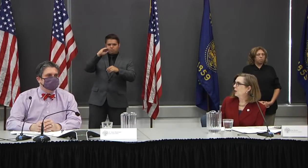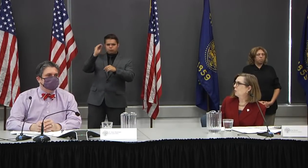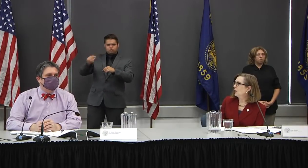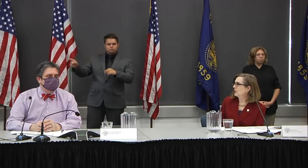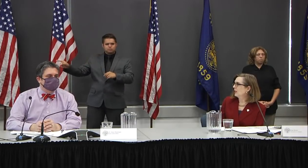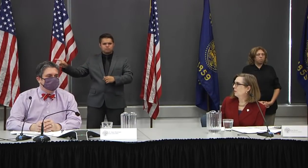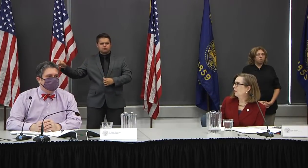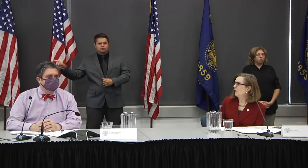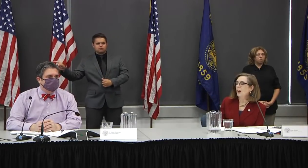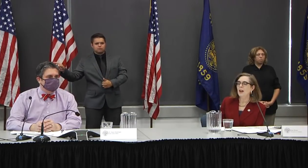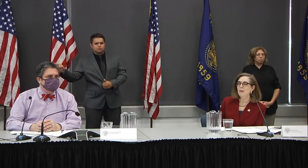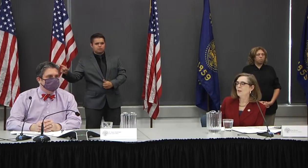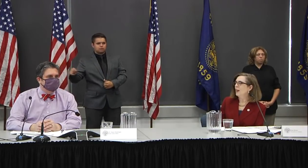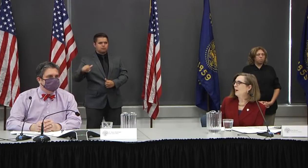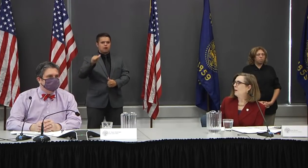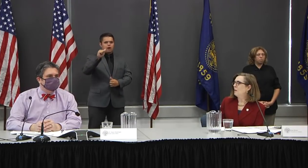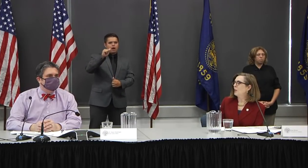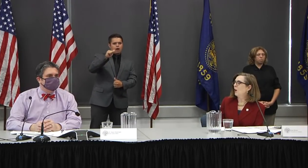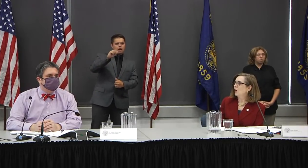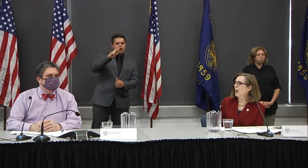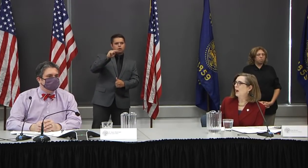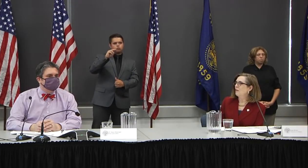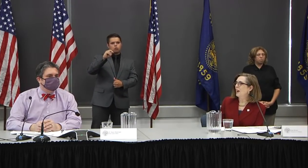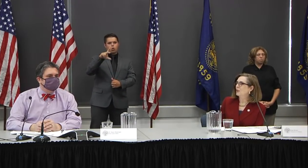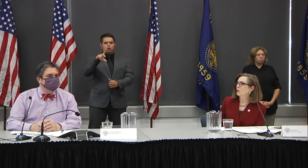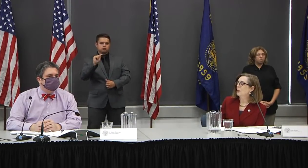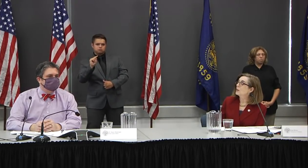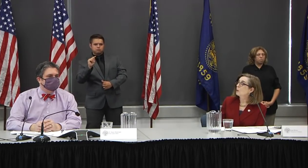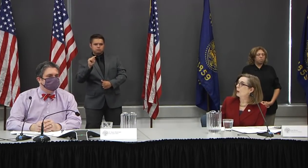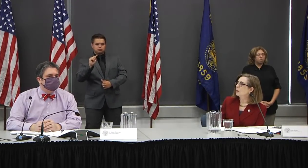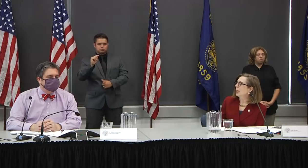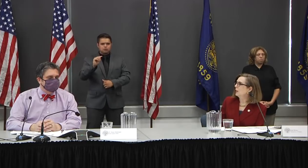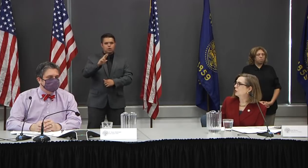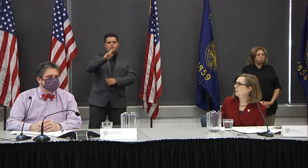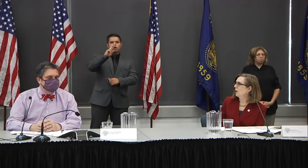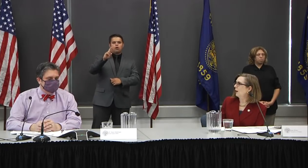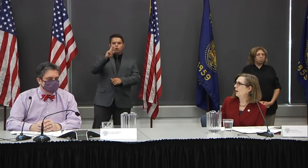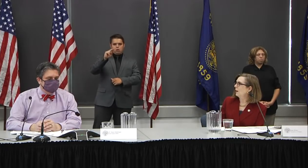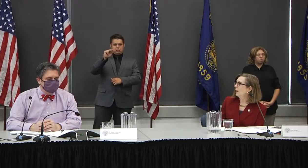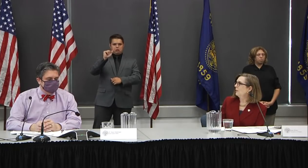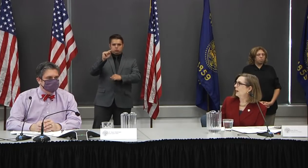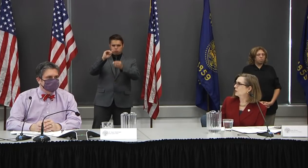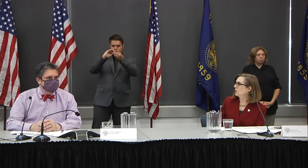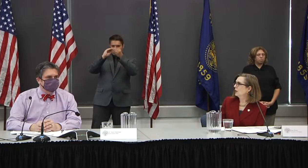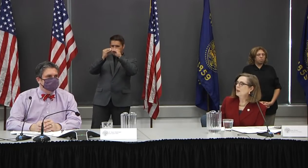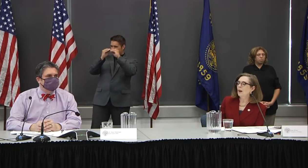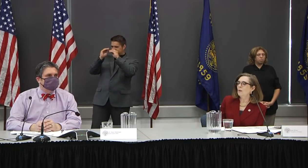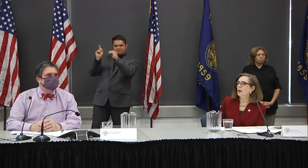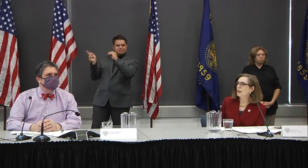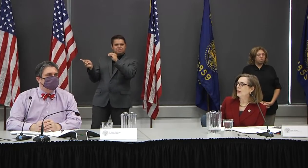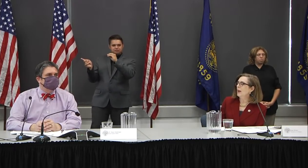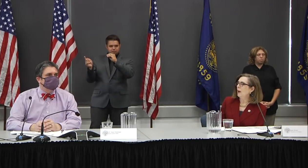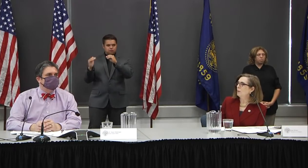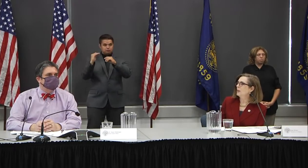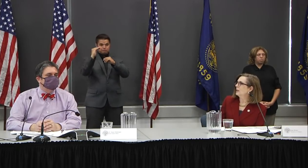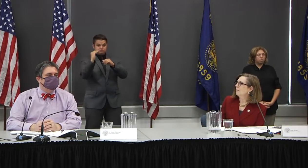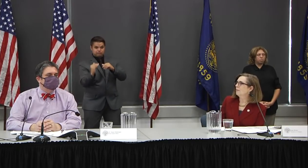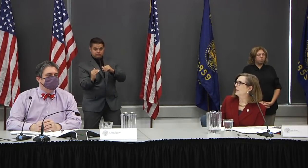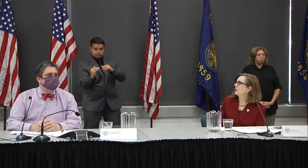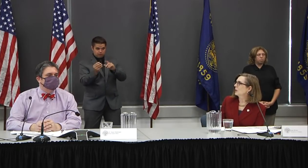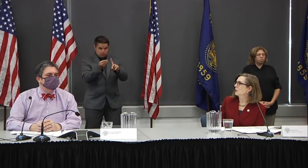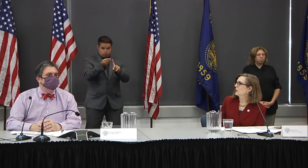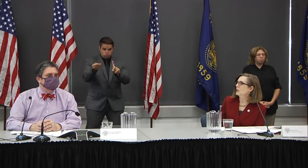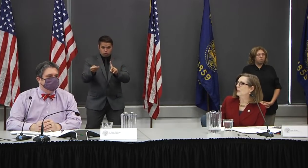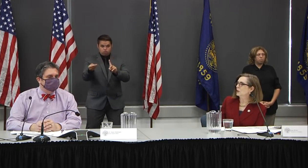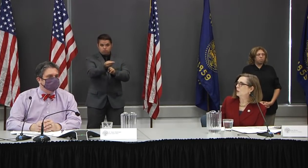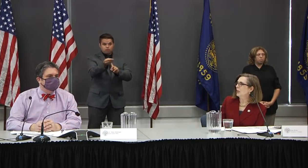to 0.75, the R0 factor being the replication factor, it can happen in